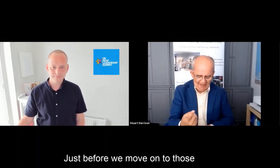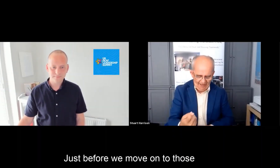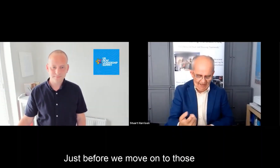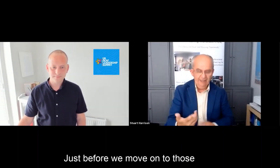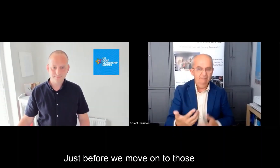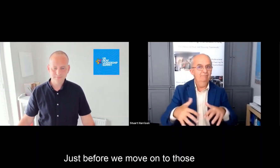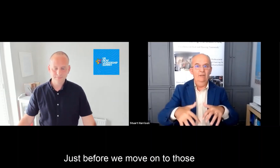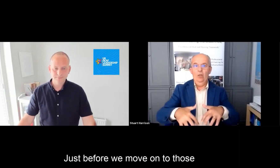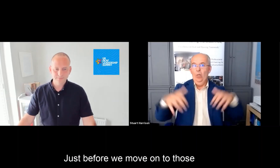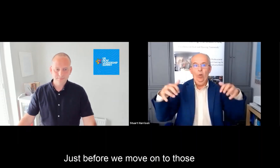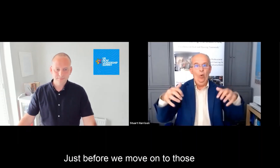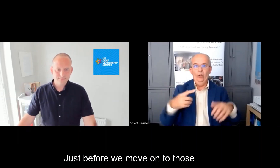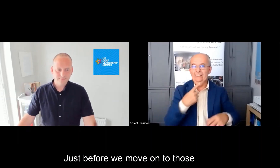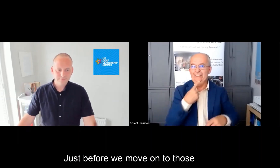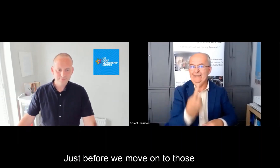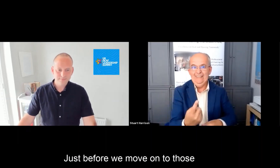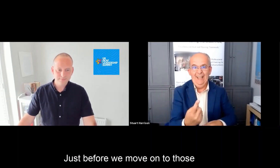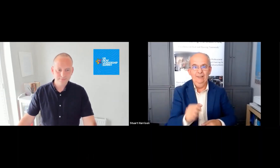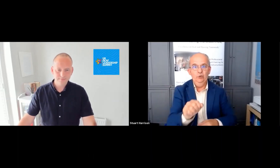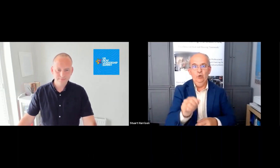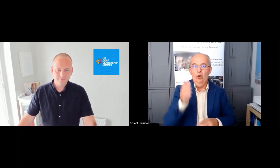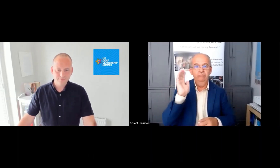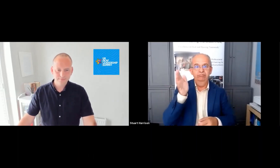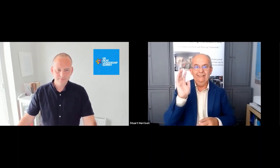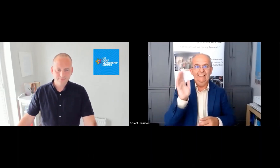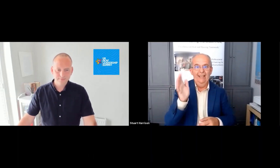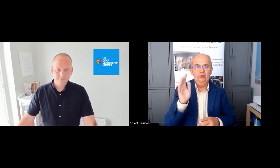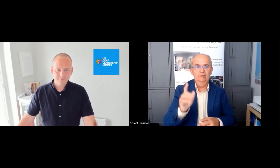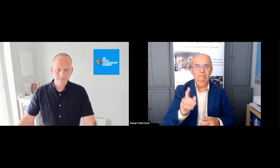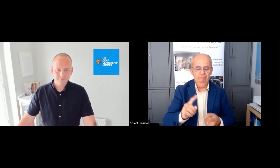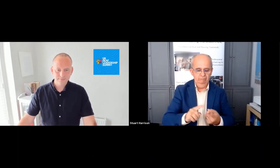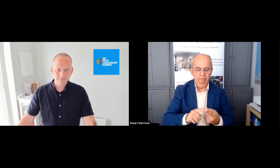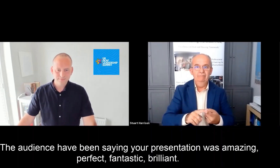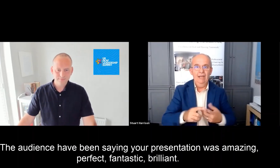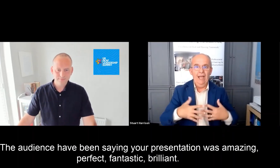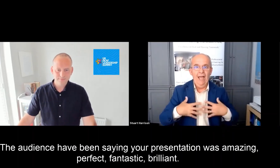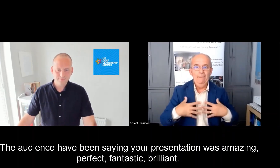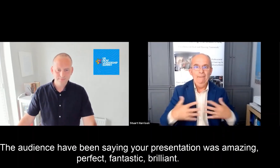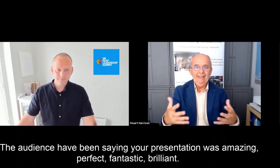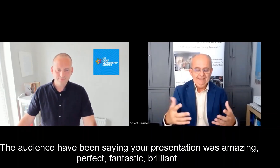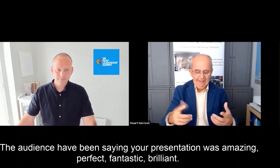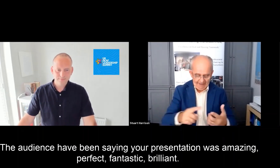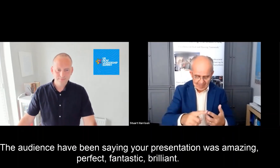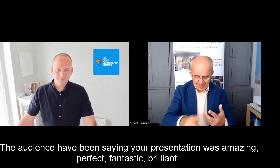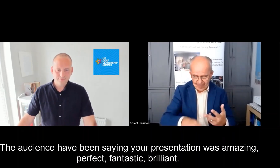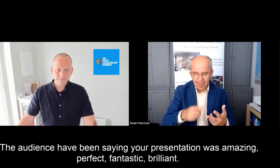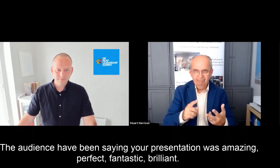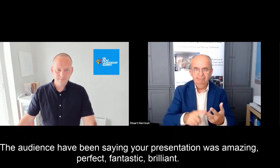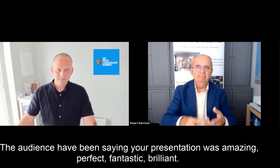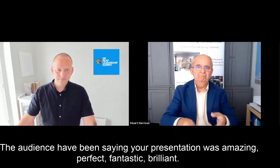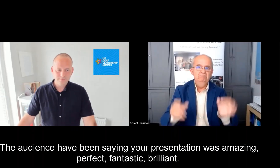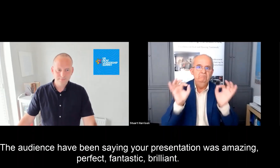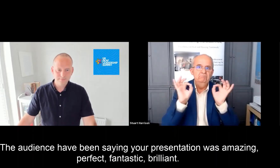move on to those, I mean, the audience have been saying your presentation is